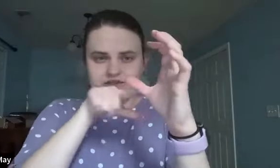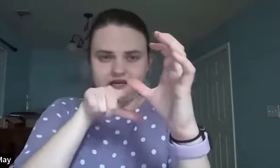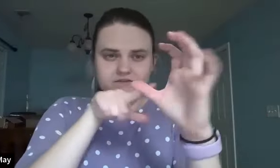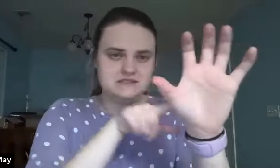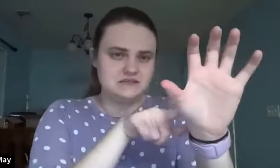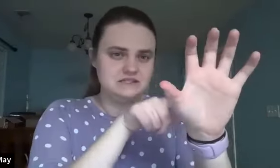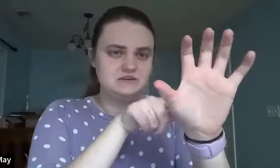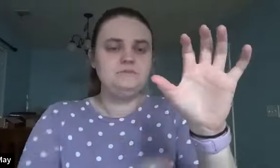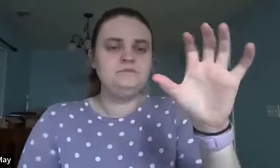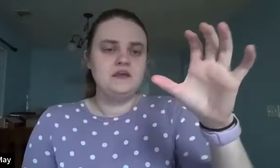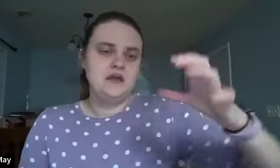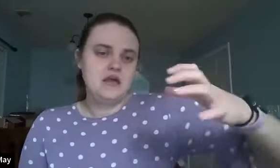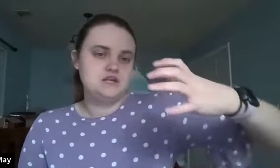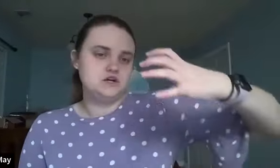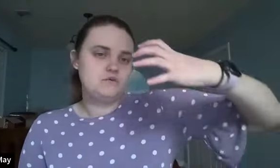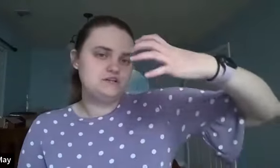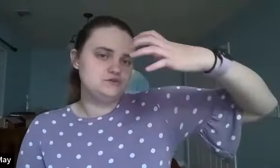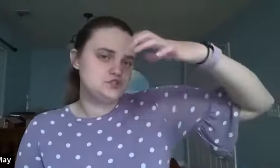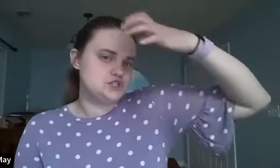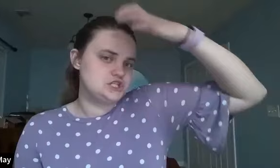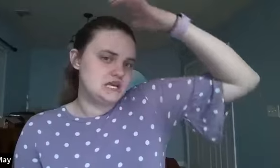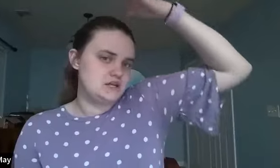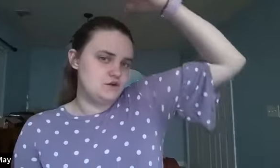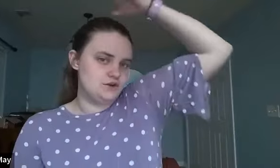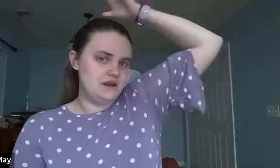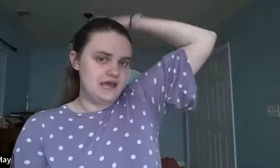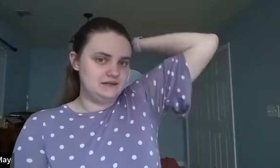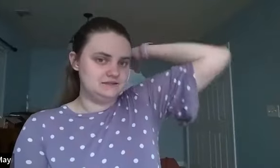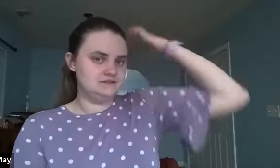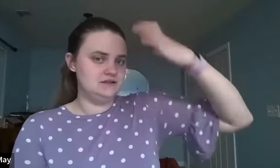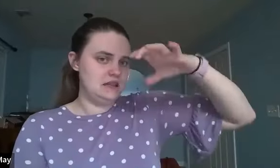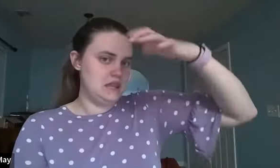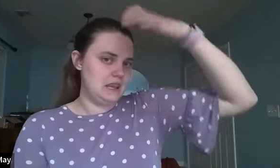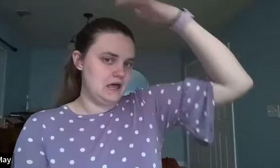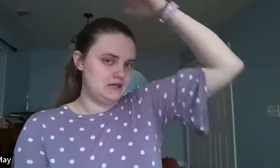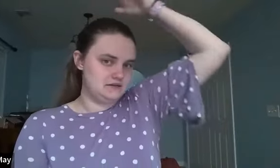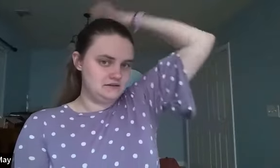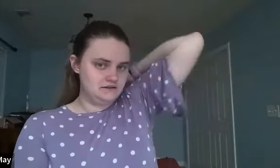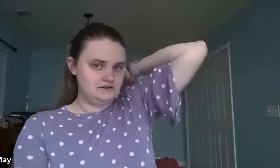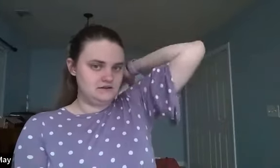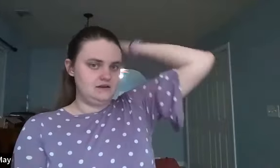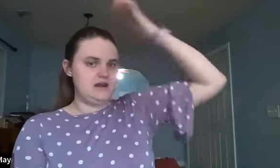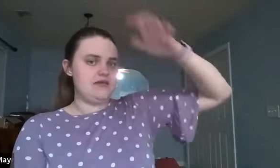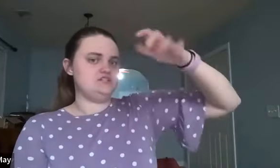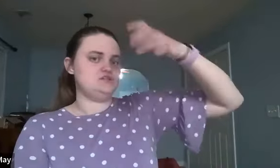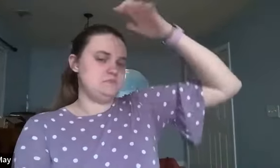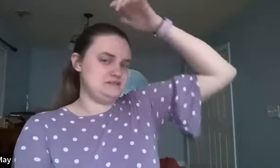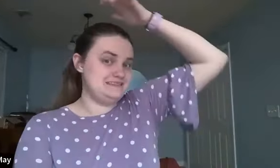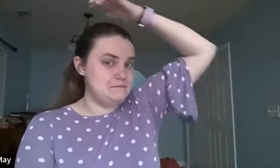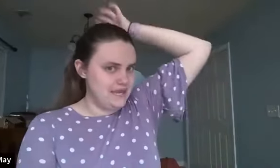See, I have that C still. And you're going to shake it over your head. Lion. And that is to represent the